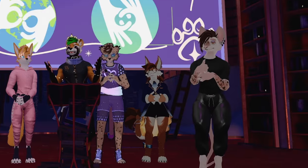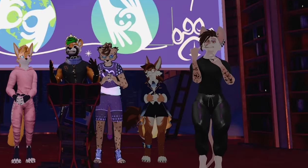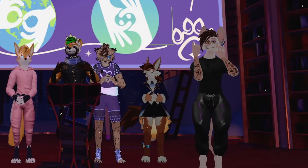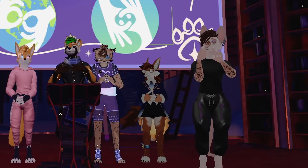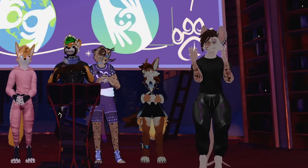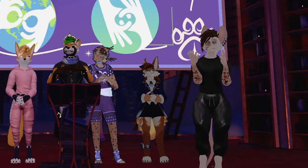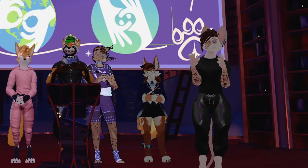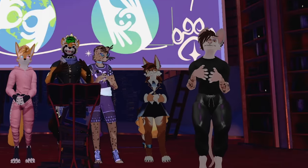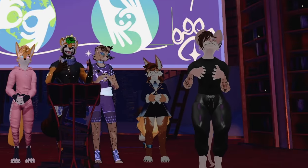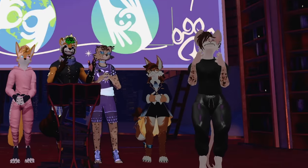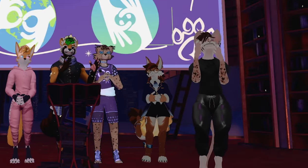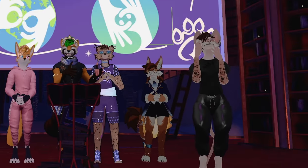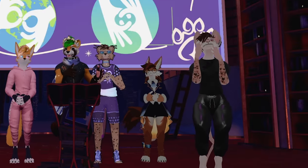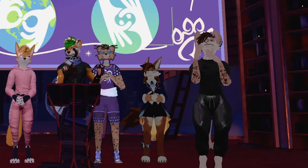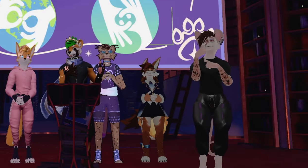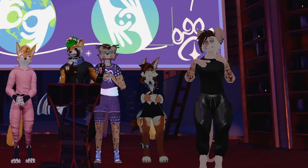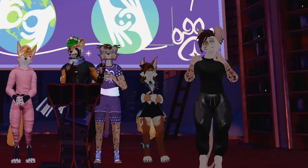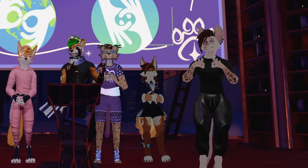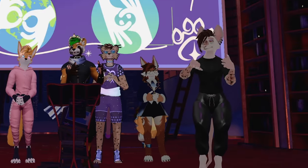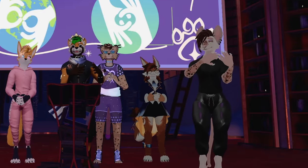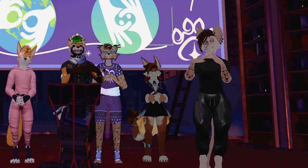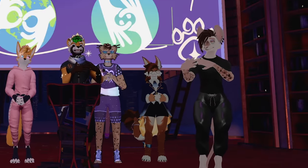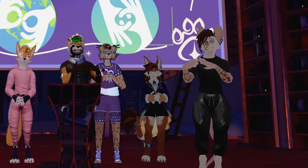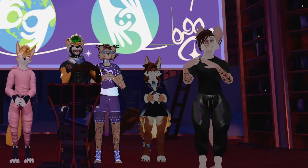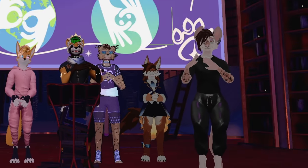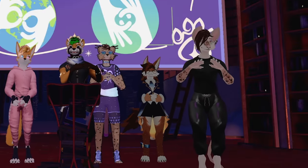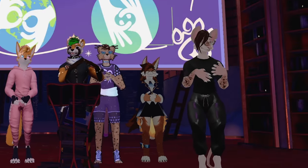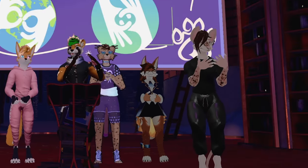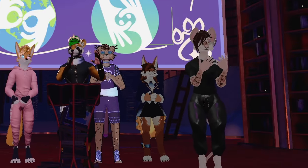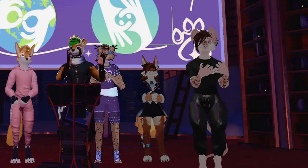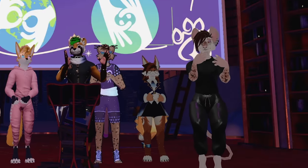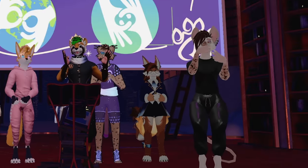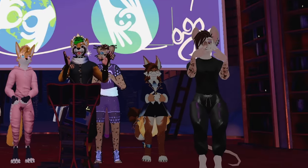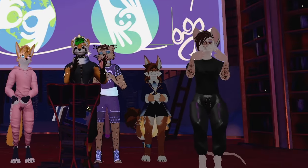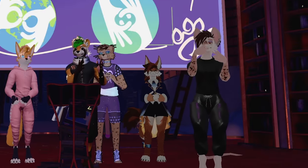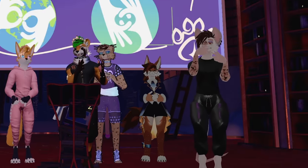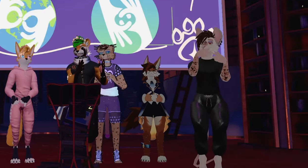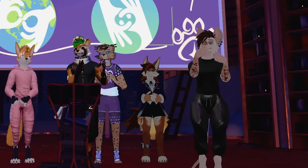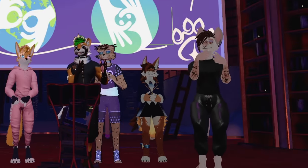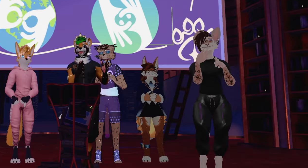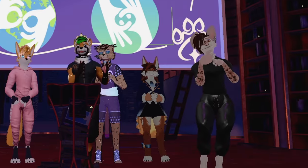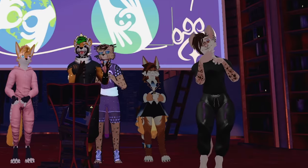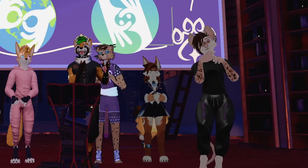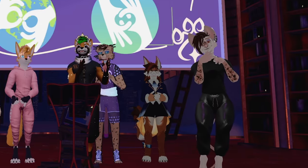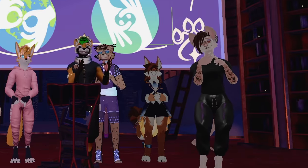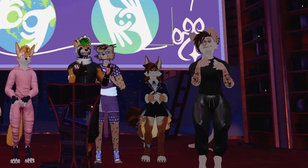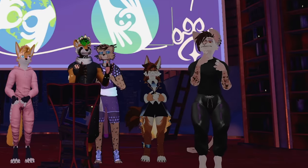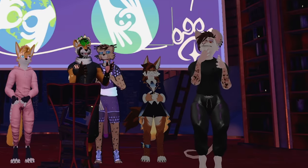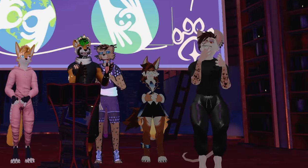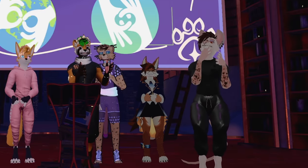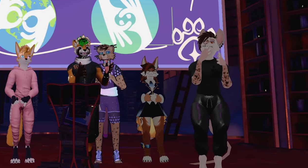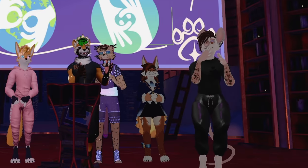guys where the first half is we're going to do a quick little mini version of our freshman orientation that we do